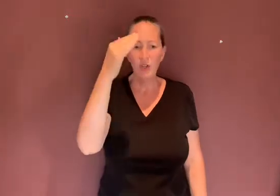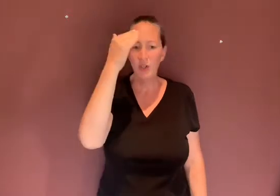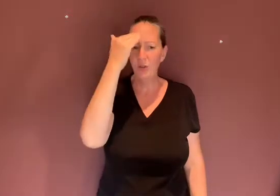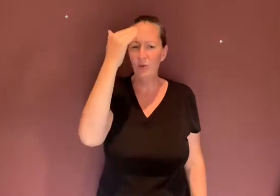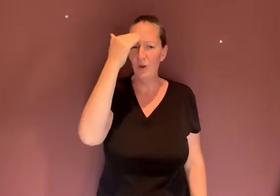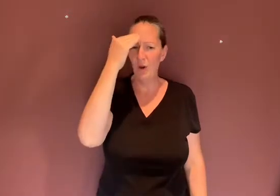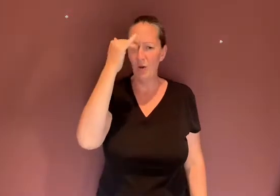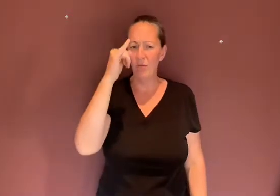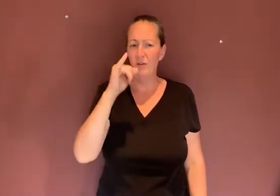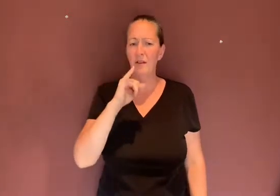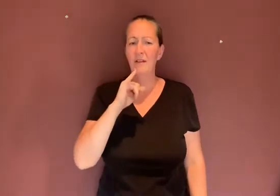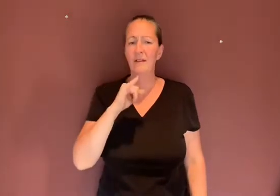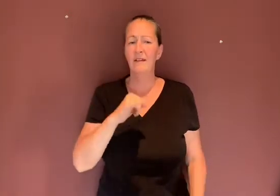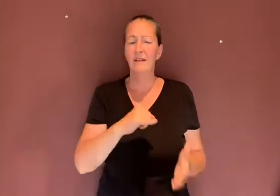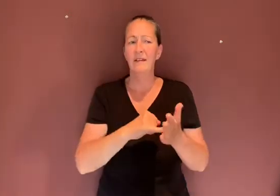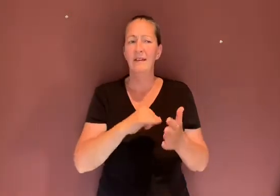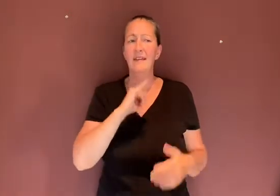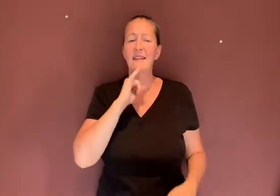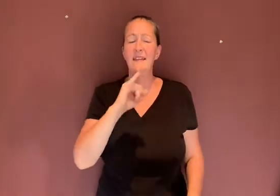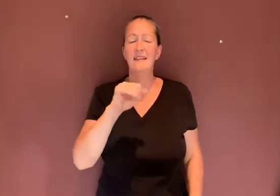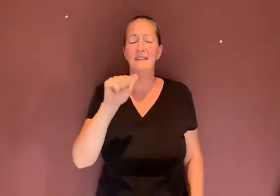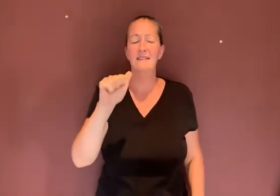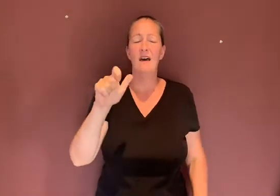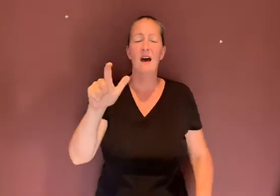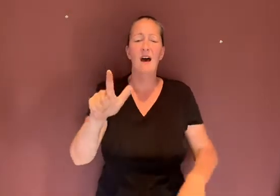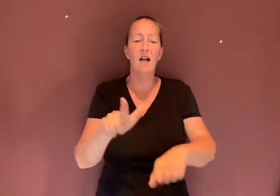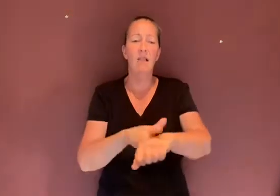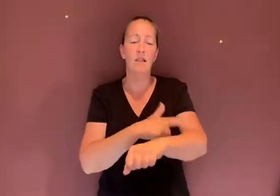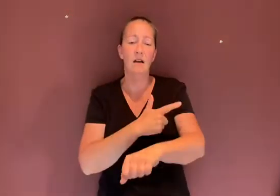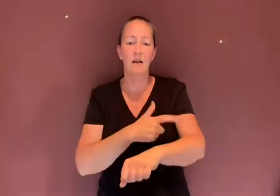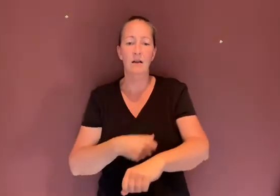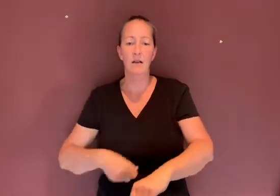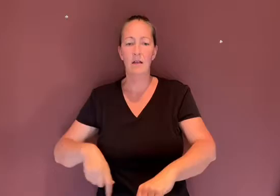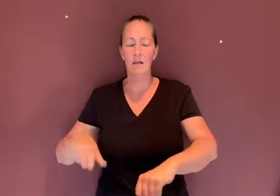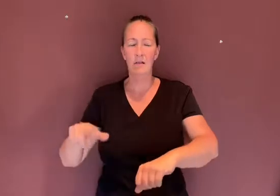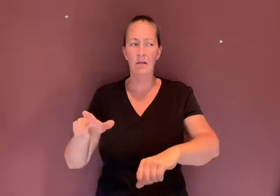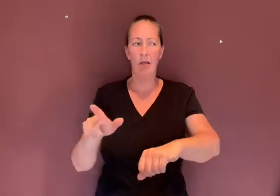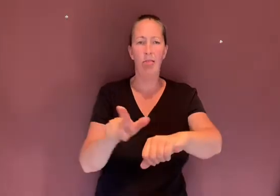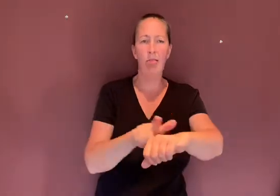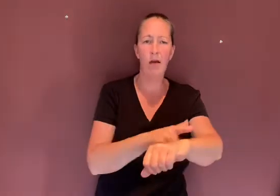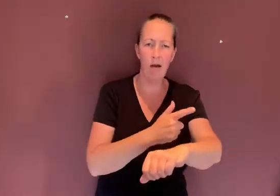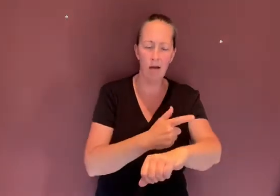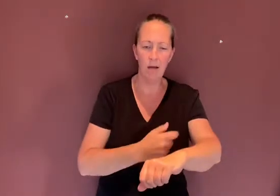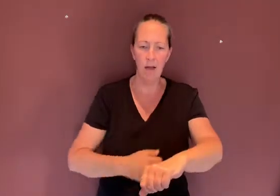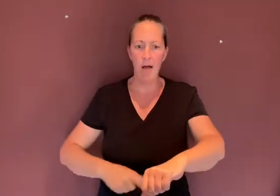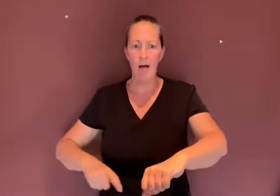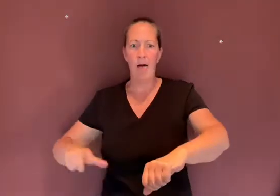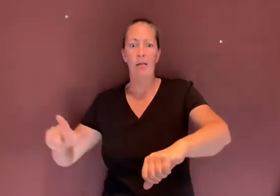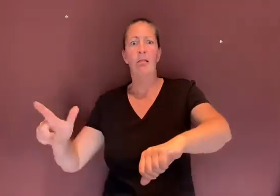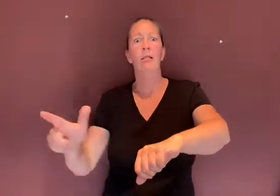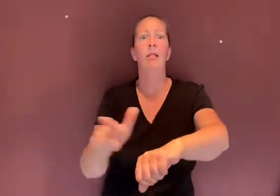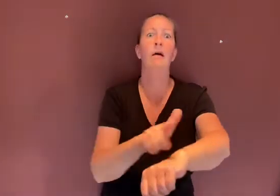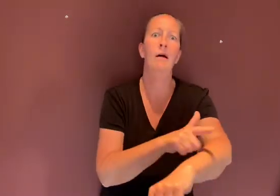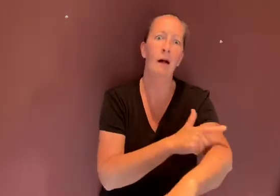You know, it is a long, long,